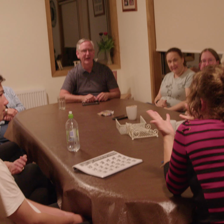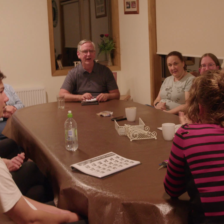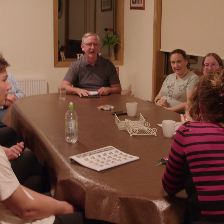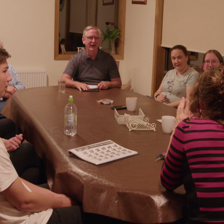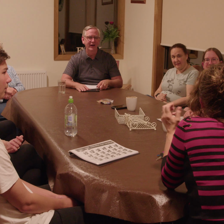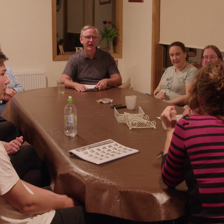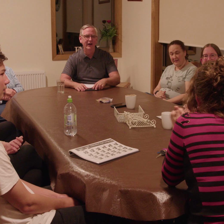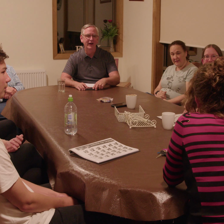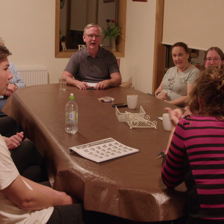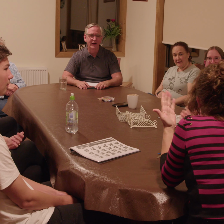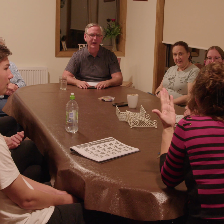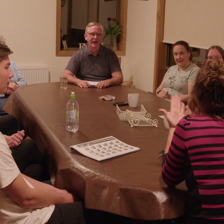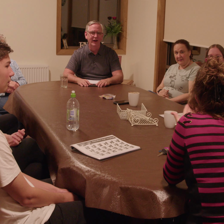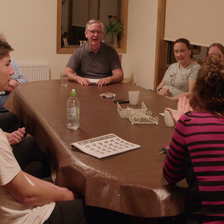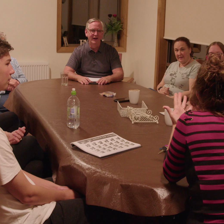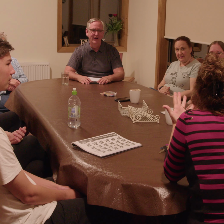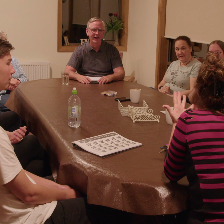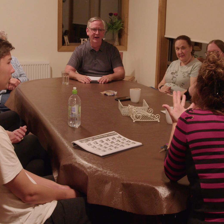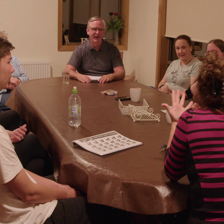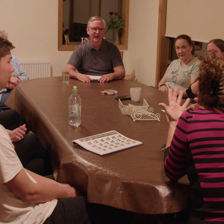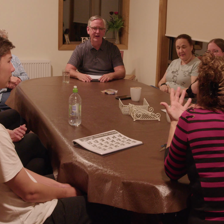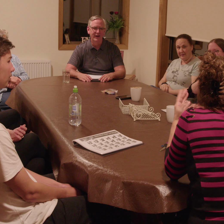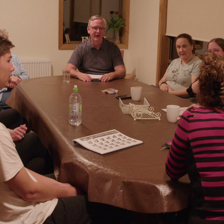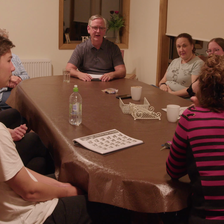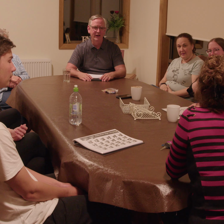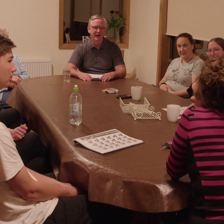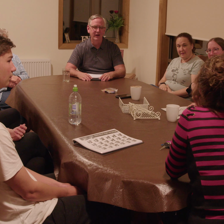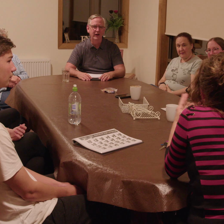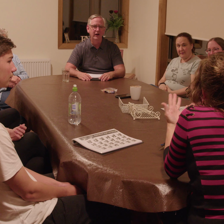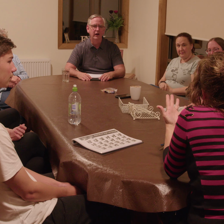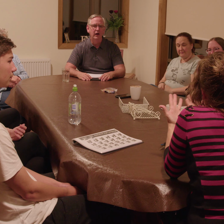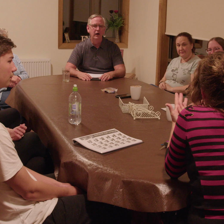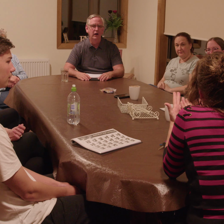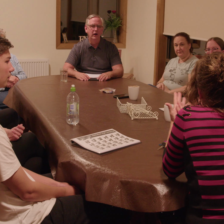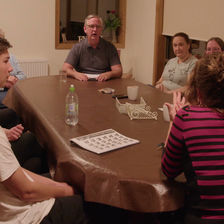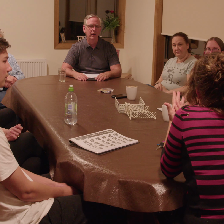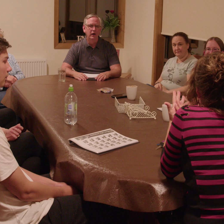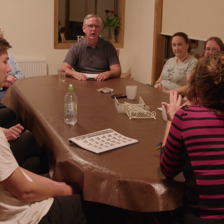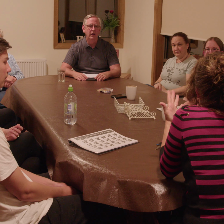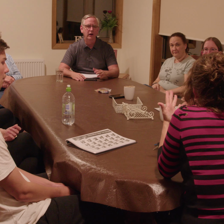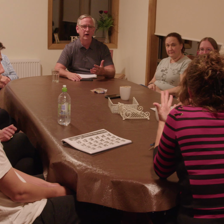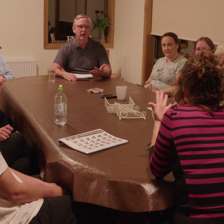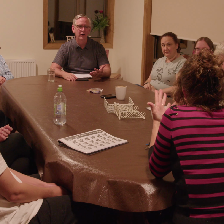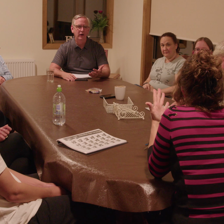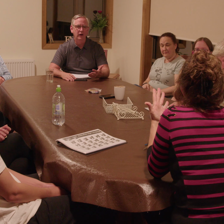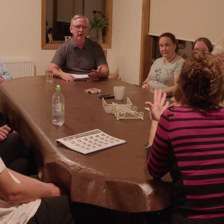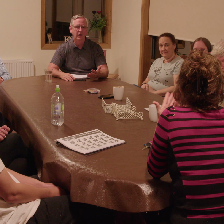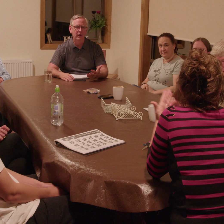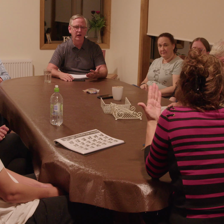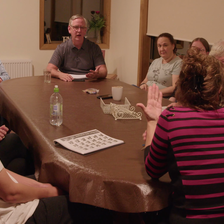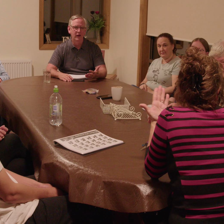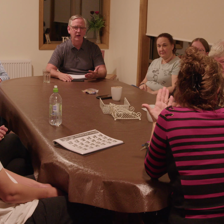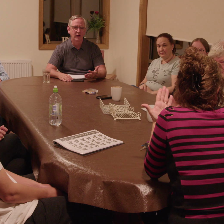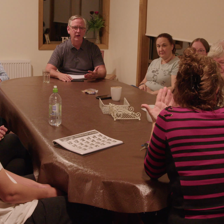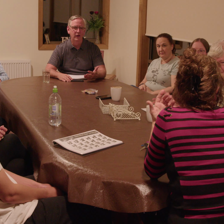two-handed thing and which hand you should be using. Your non-dominant hand is